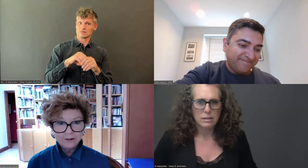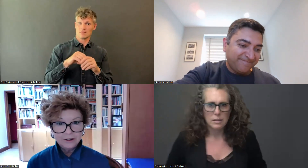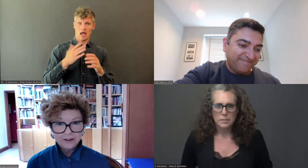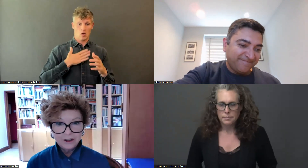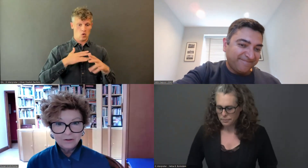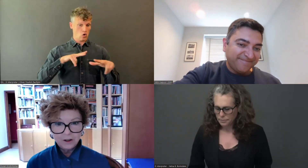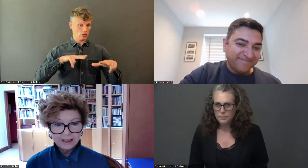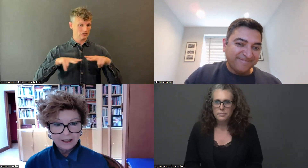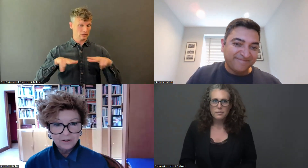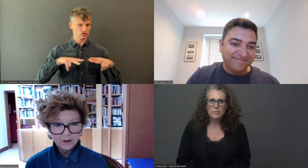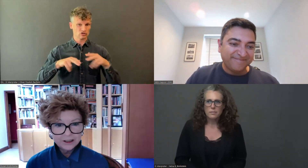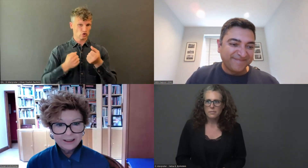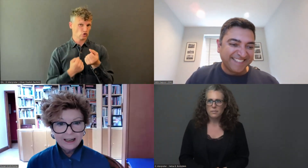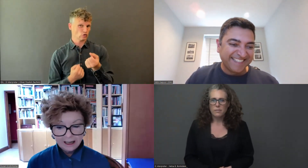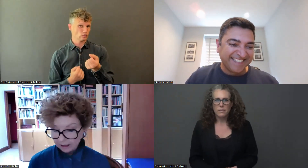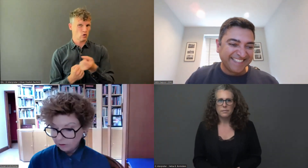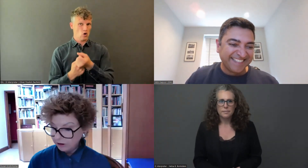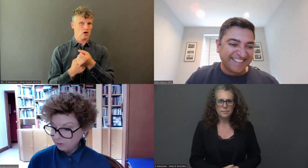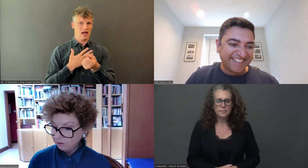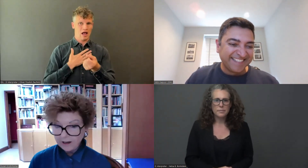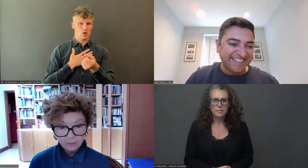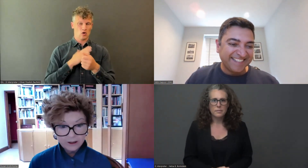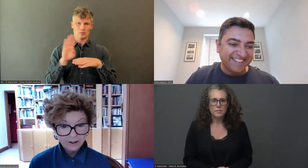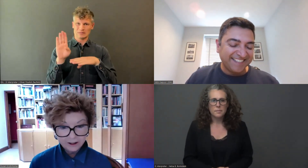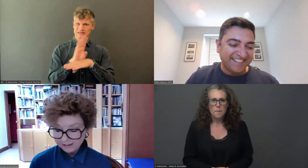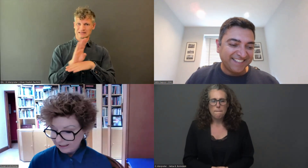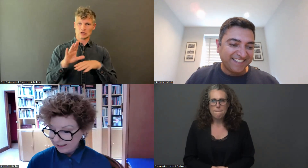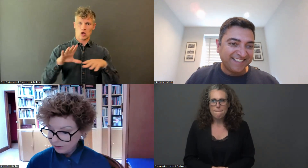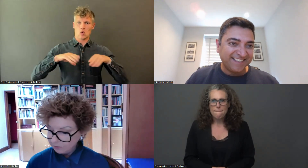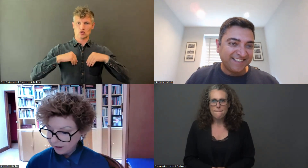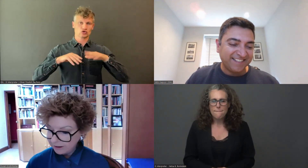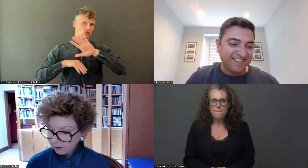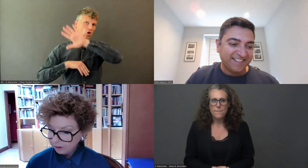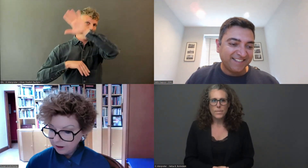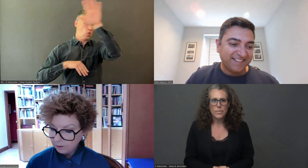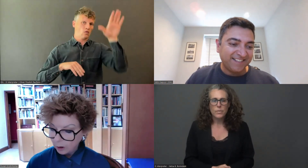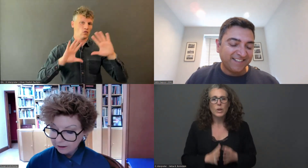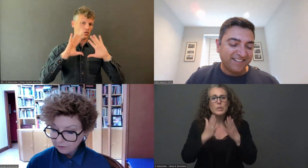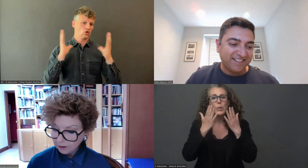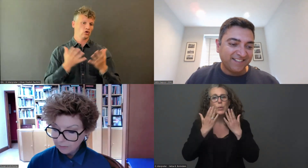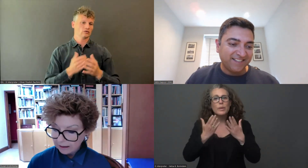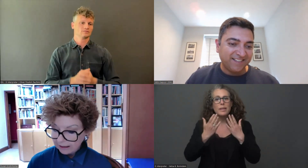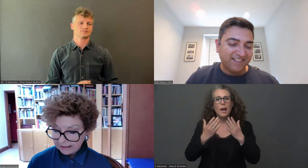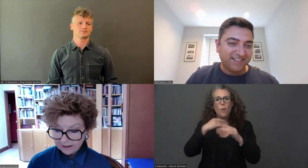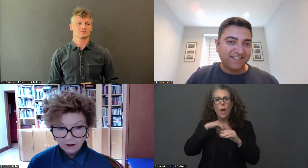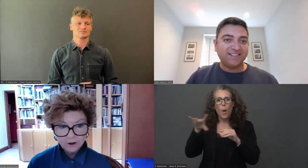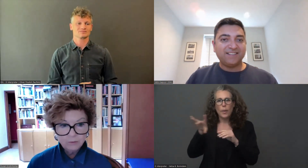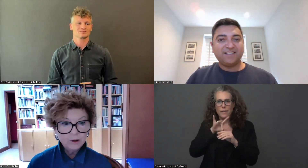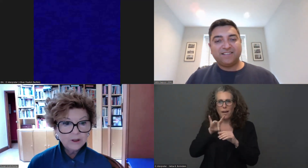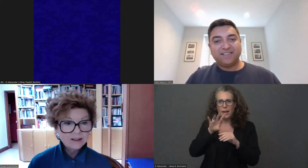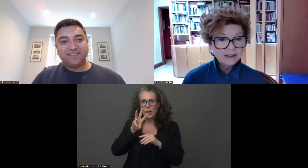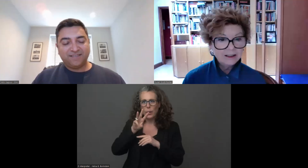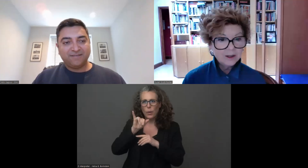allowed to follow that line of thought. I'm now going to move happily on to invite Waithera Mwai from East